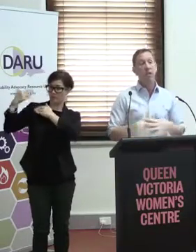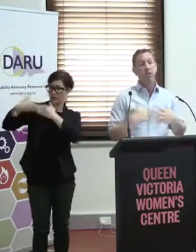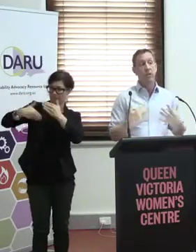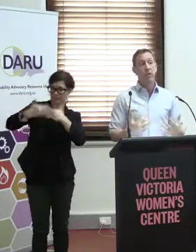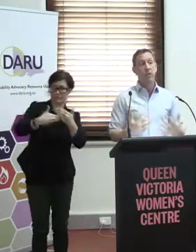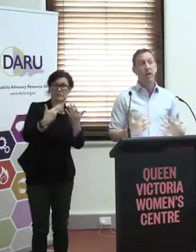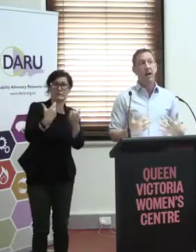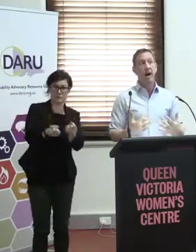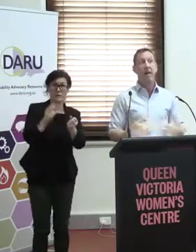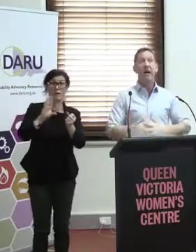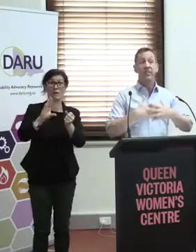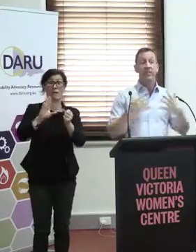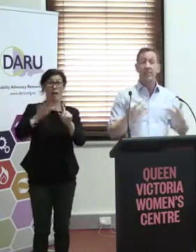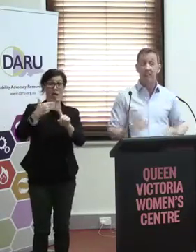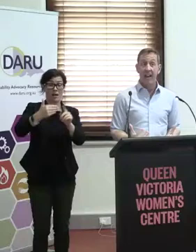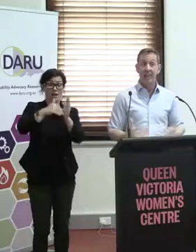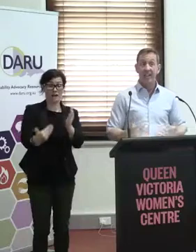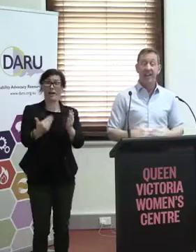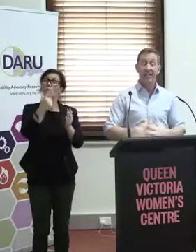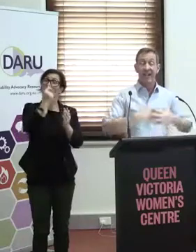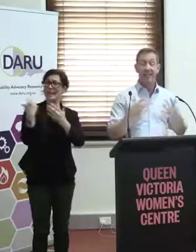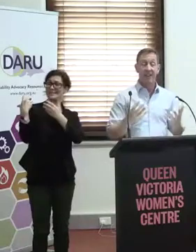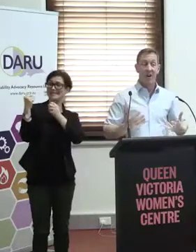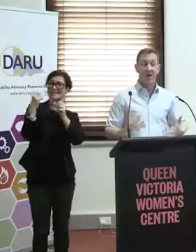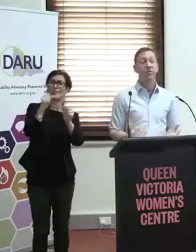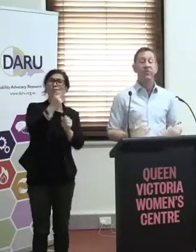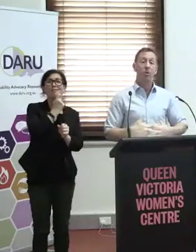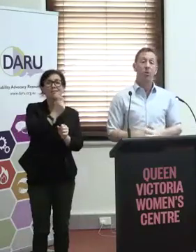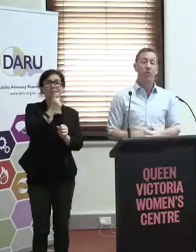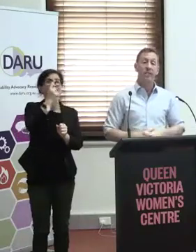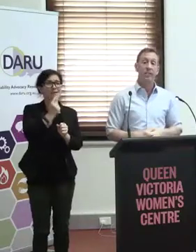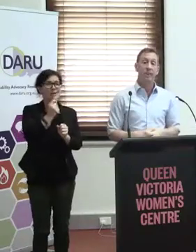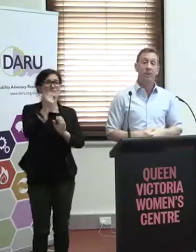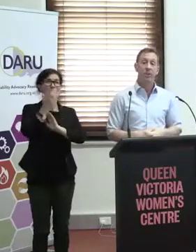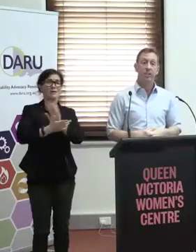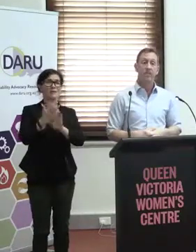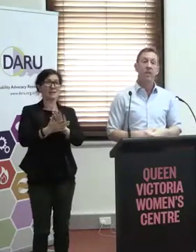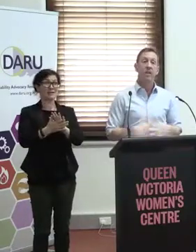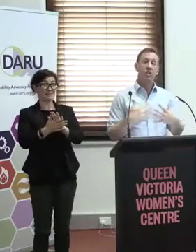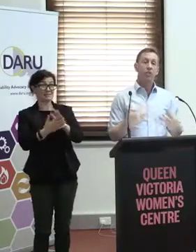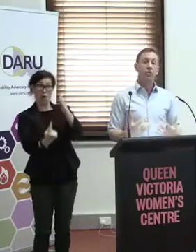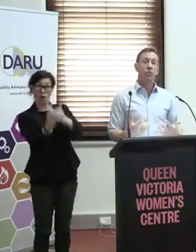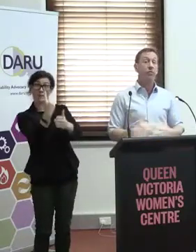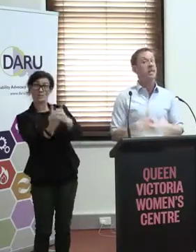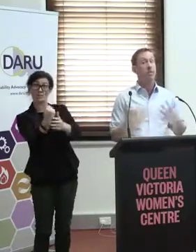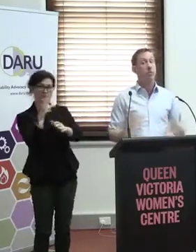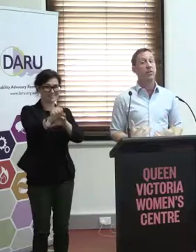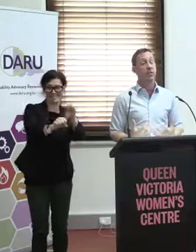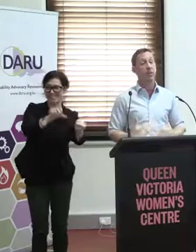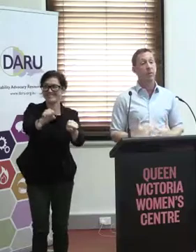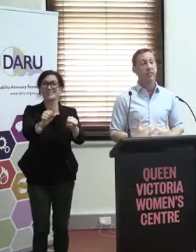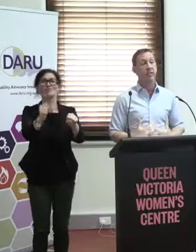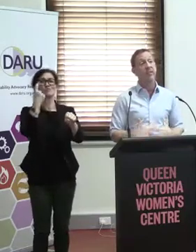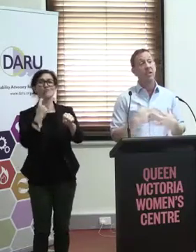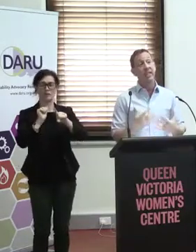on, to have some success and take hold of some opportunities at the moment to really